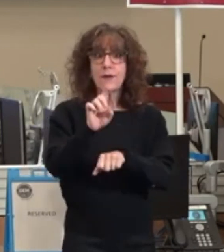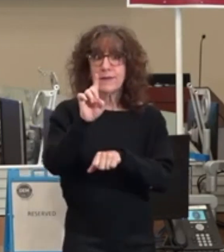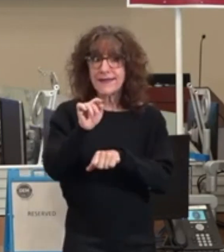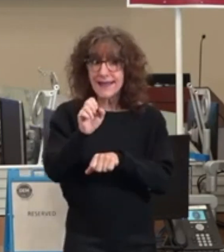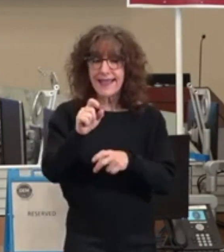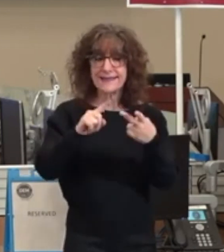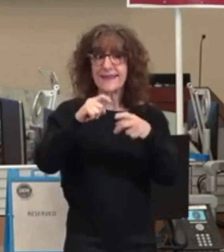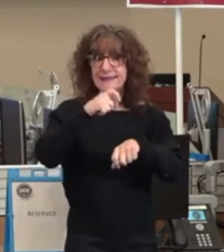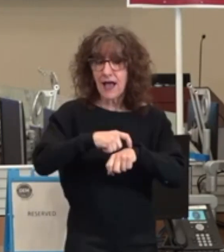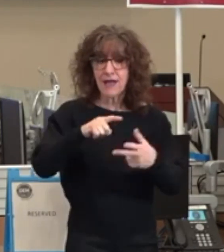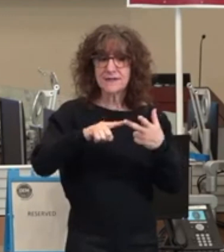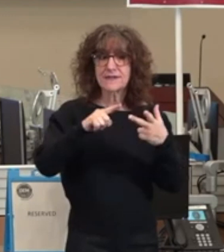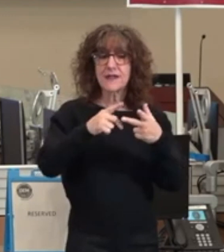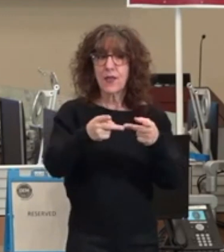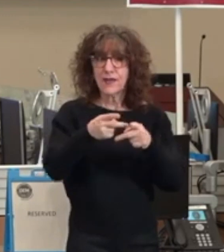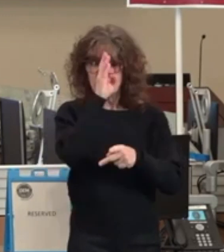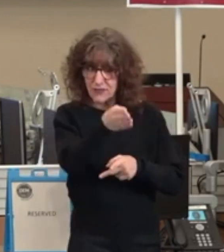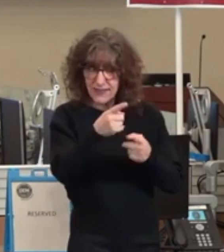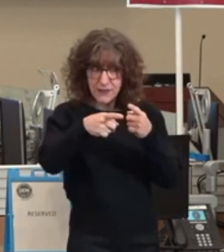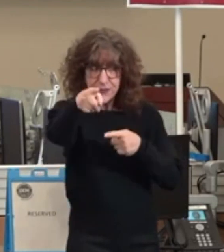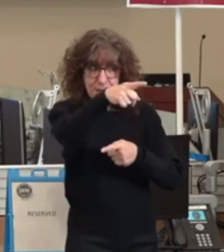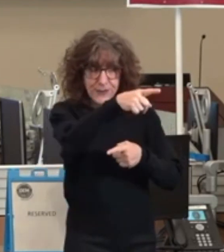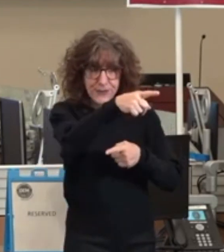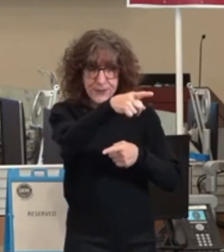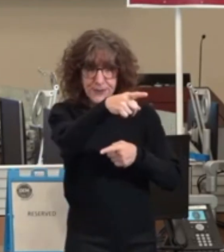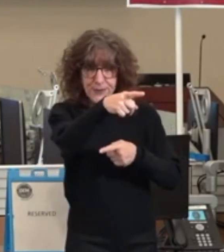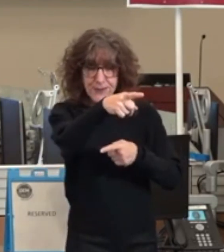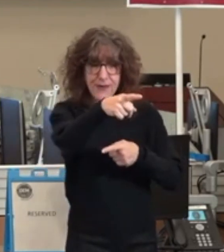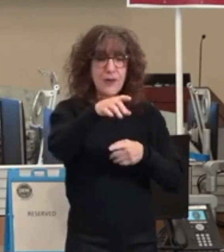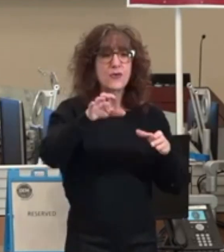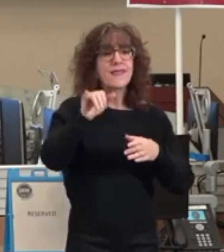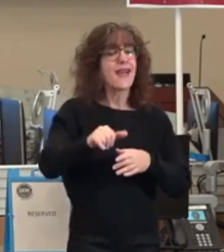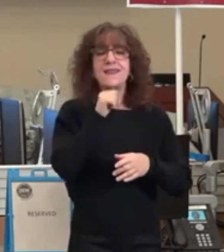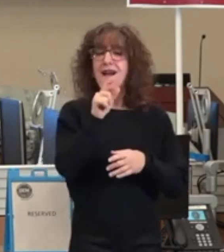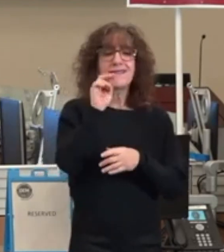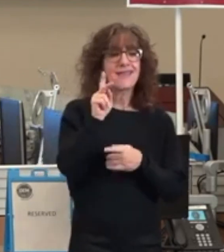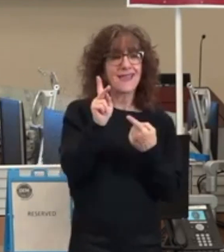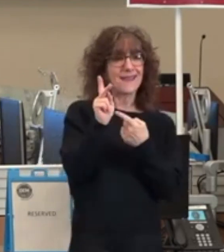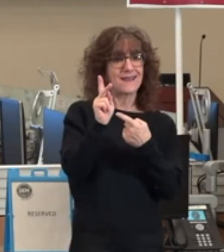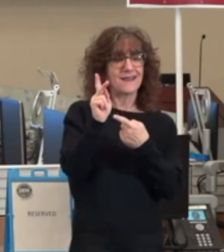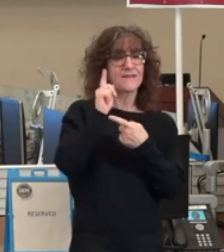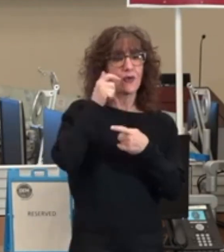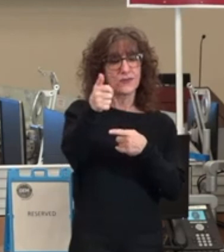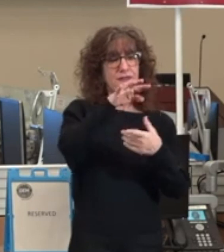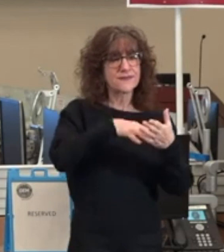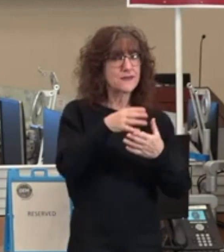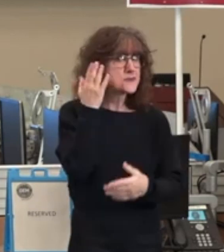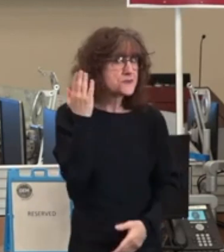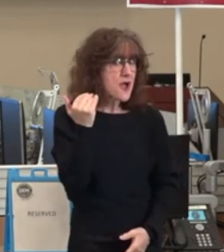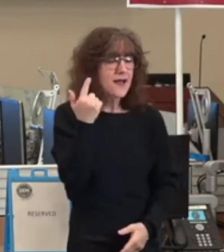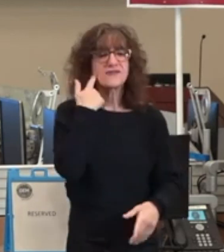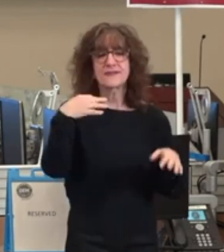dates, times, and locations directly. And we're doing this rather than sending you a link to have you schedule the appointment for the reason that